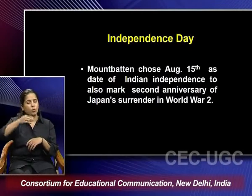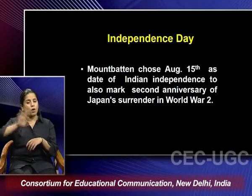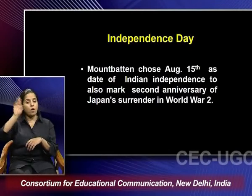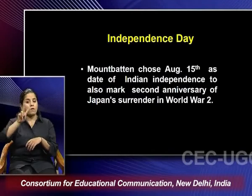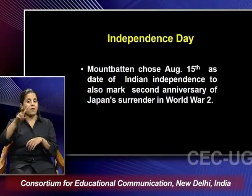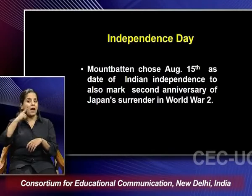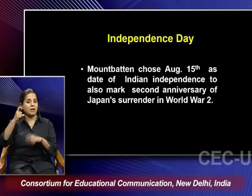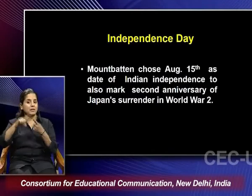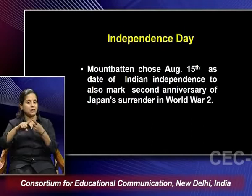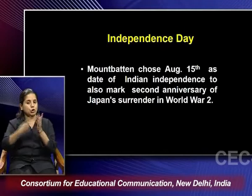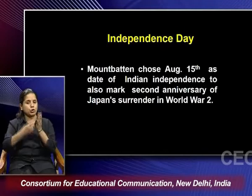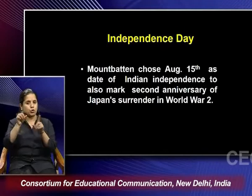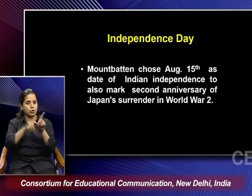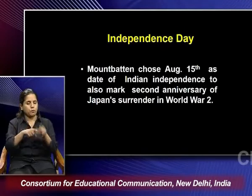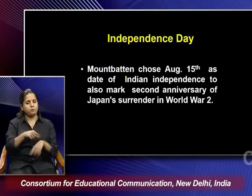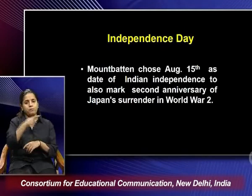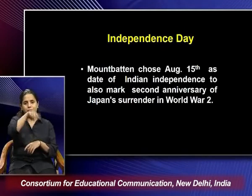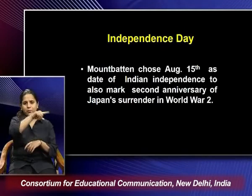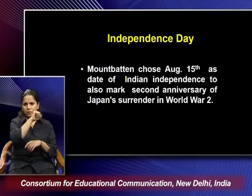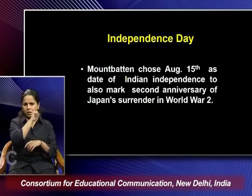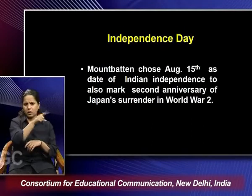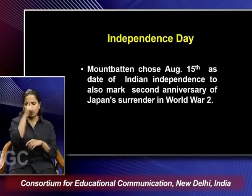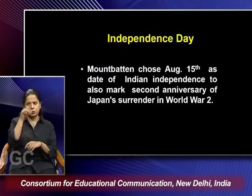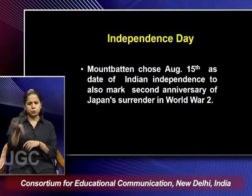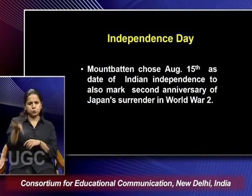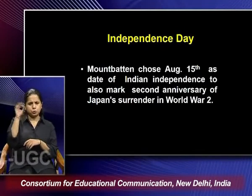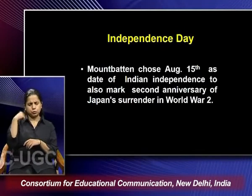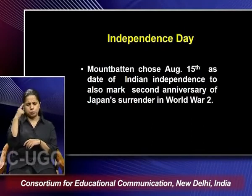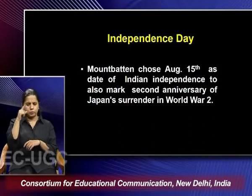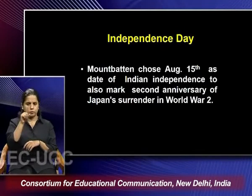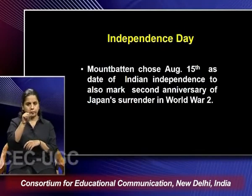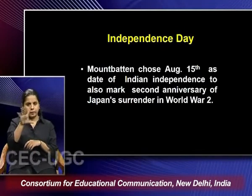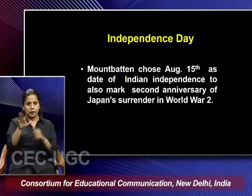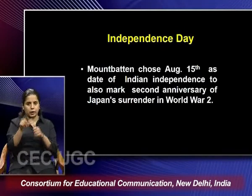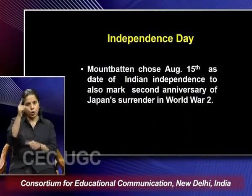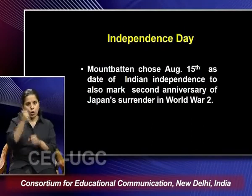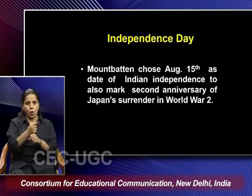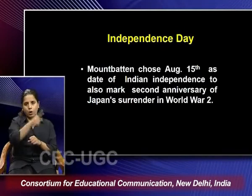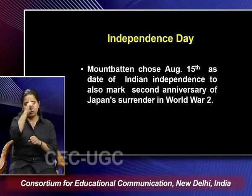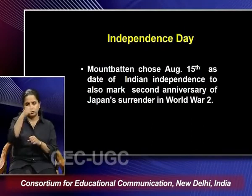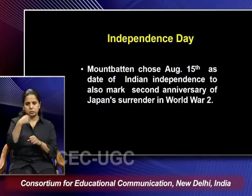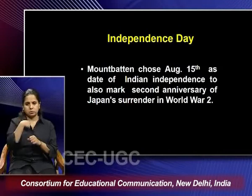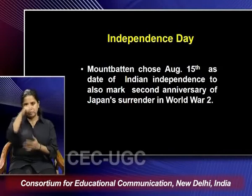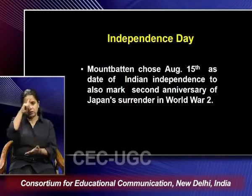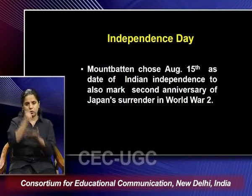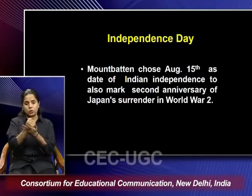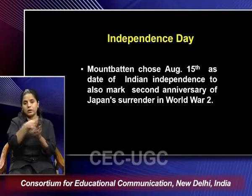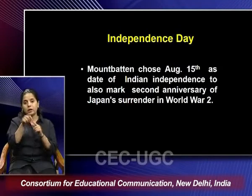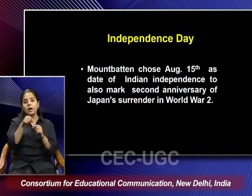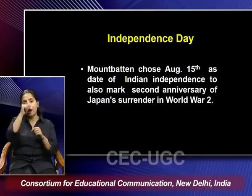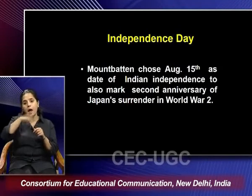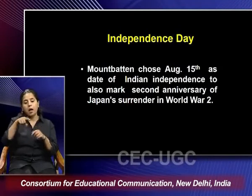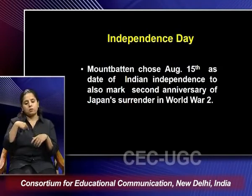Viceroy, and he was instrumental in choosing 15th August as the day when India will